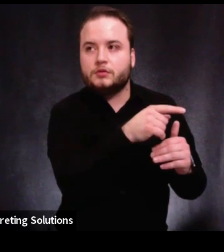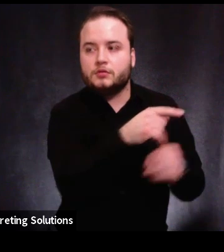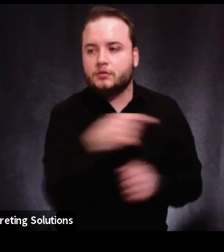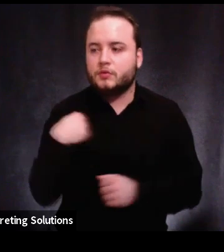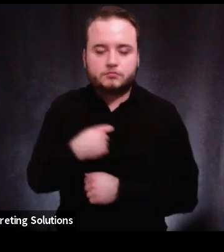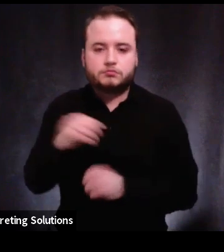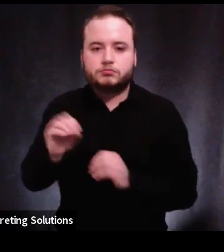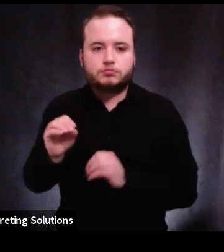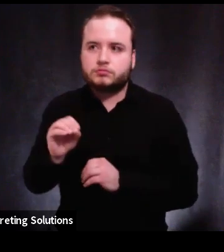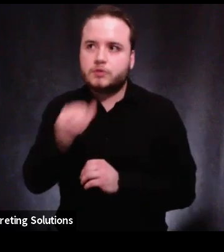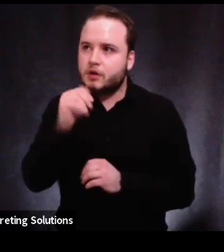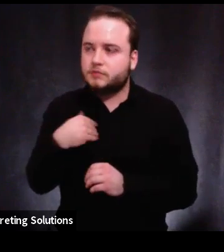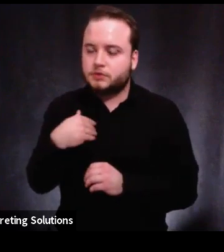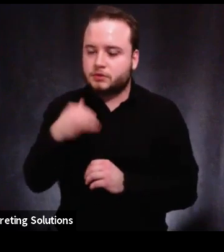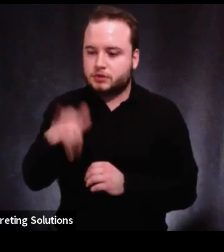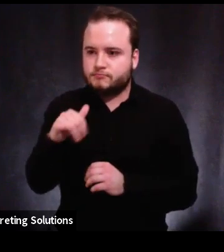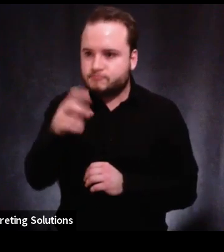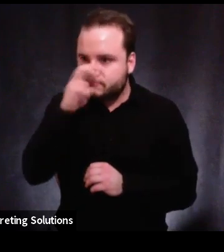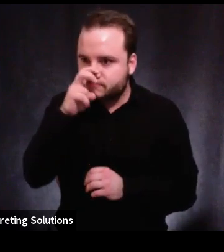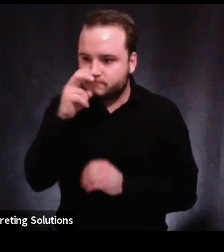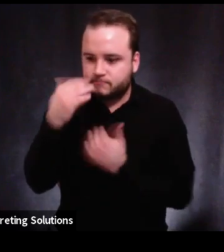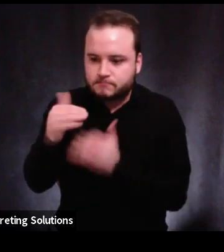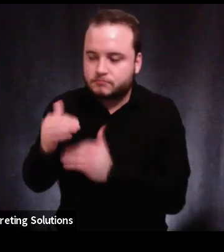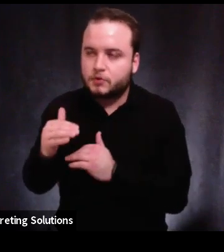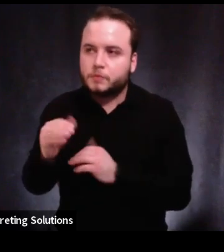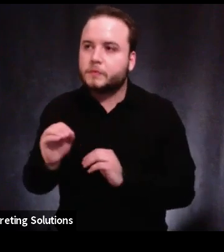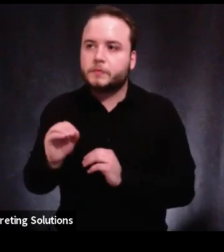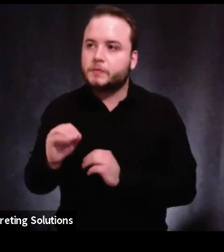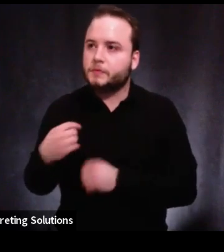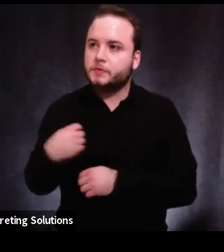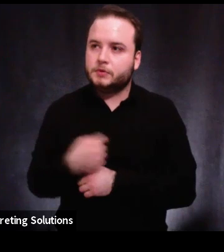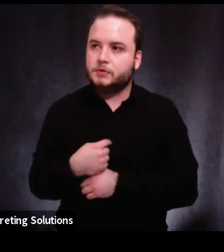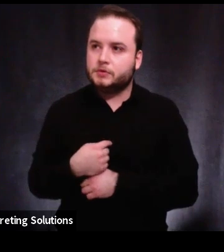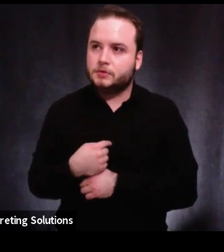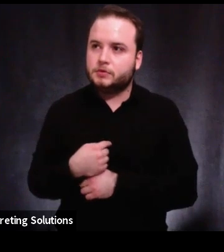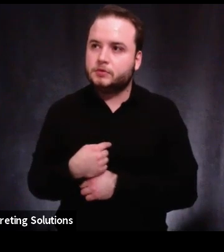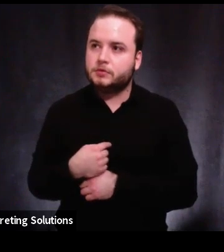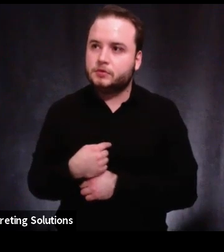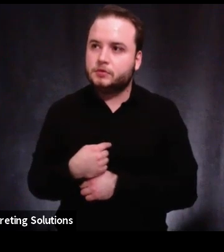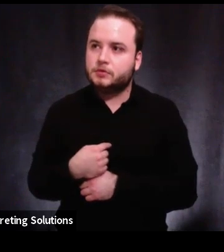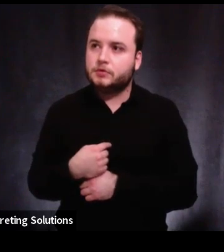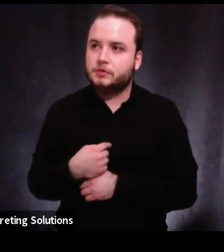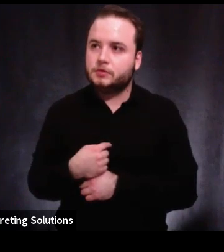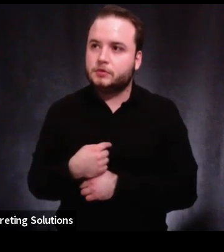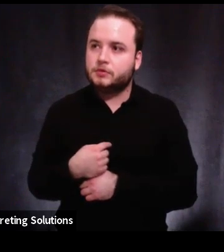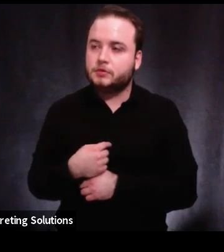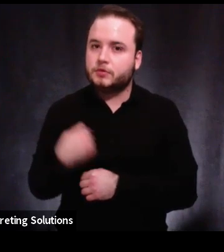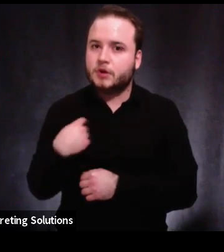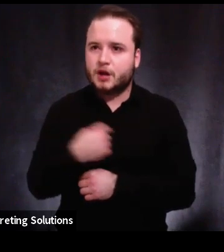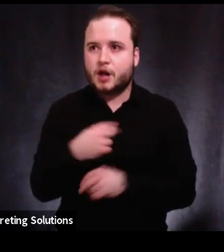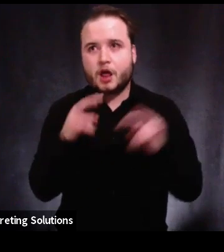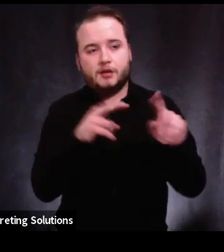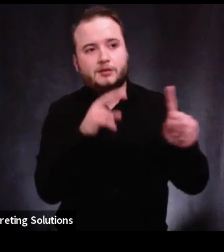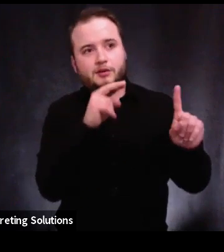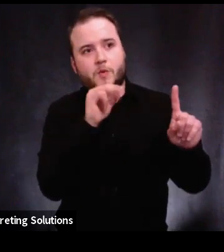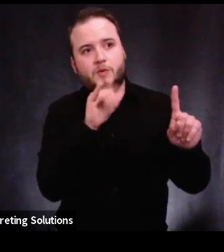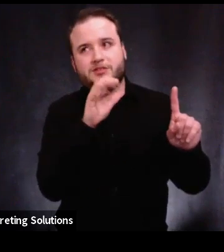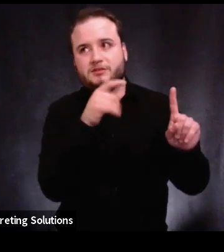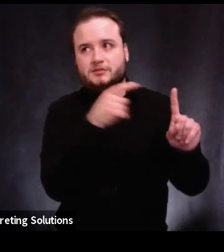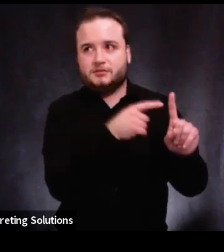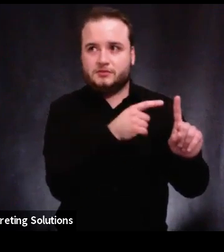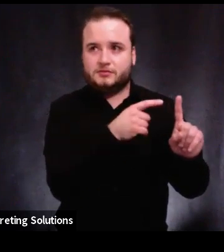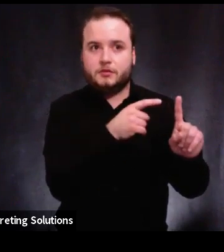stricter, our peak would be higher effectively. Is that right? In other words, when you look at New York and Wuhan and Italy, they underwent much more